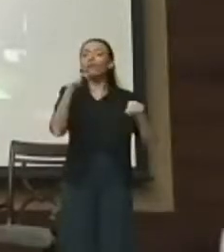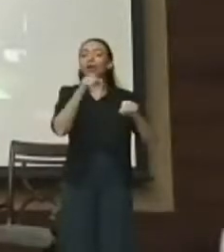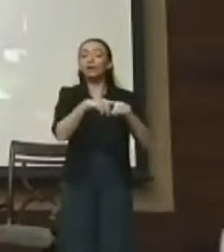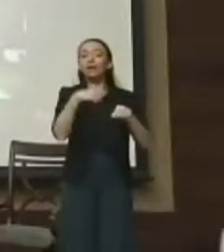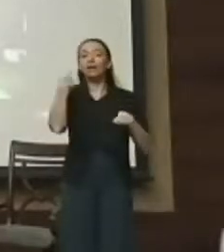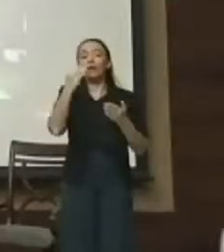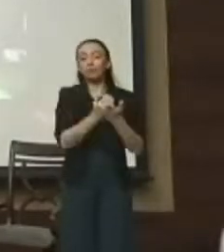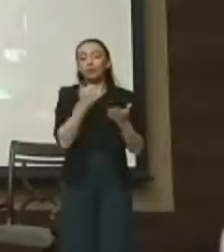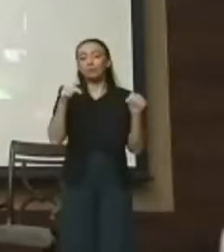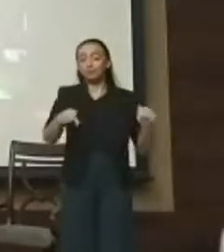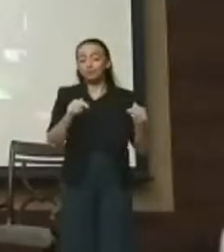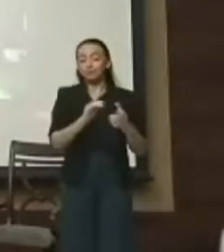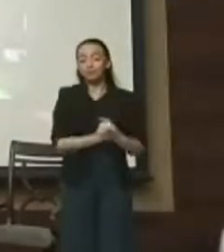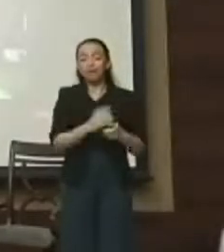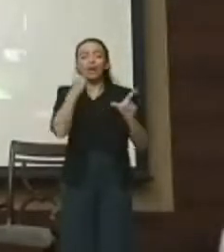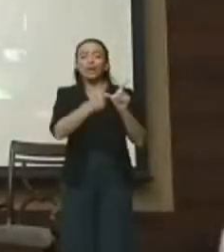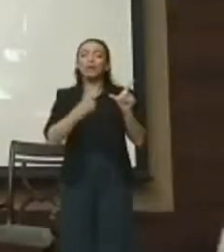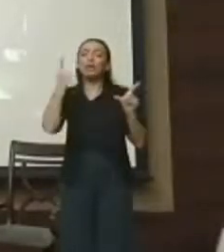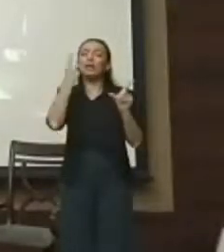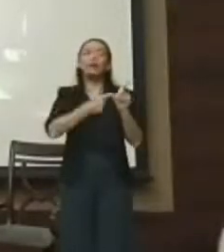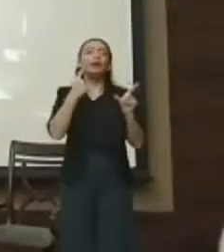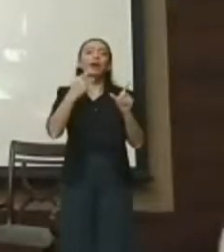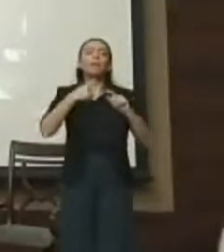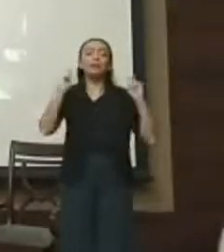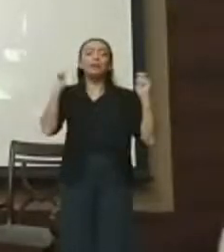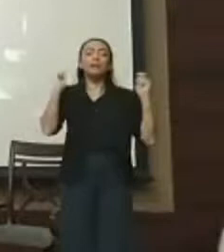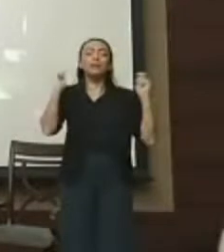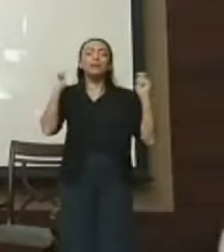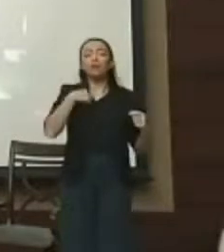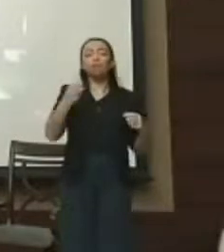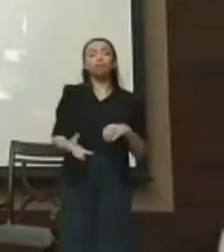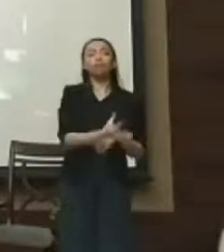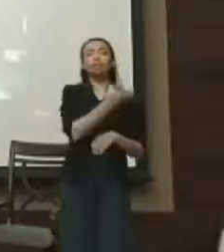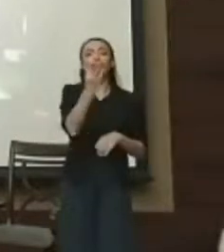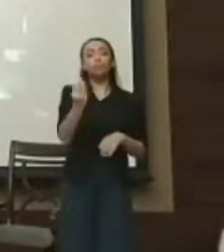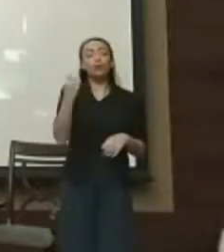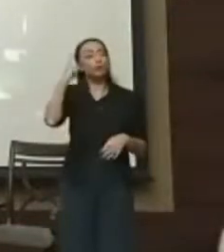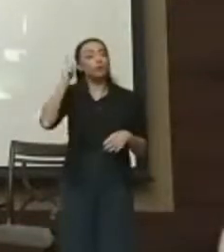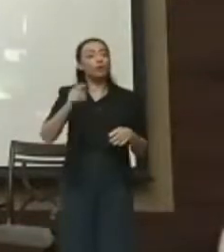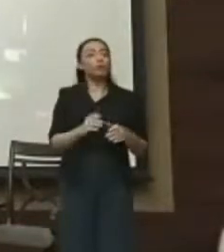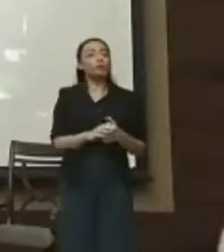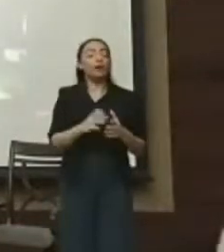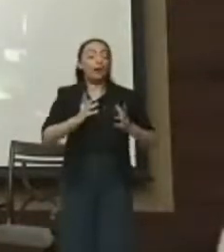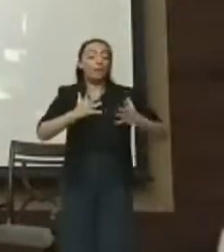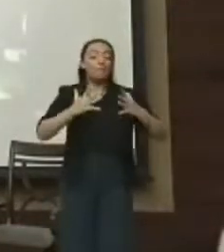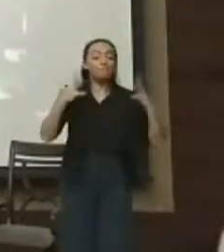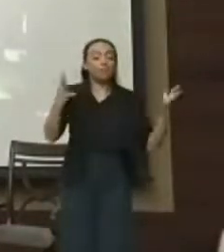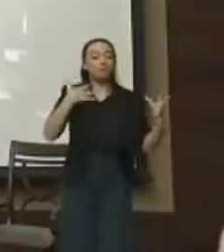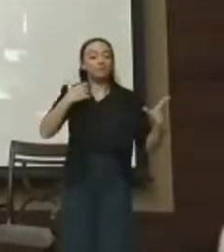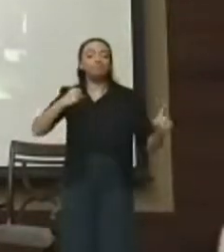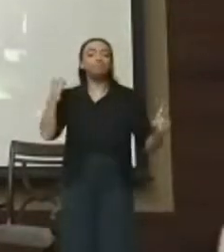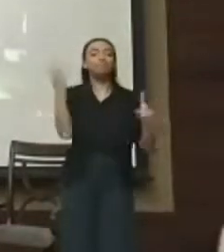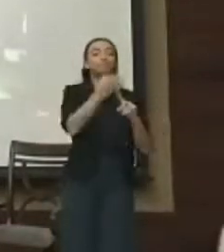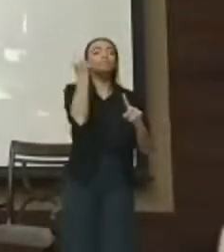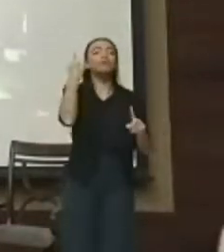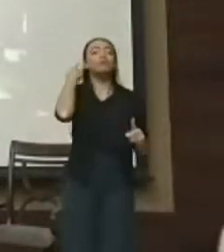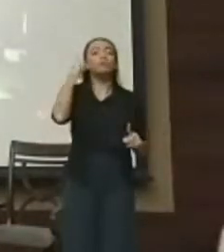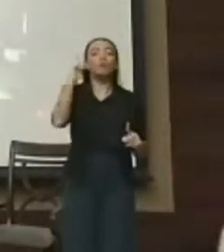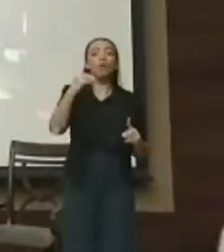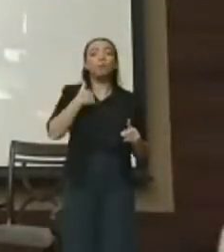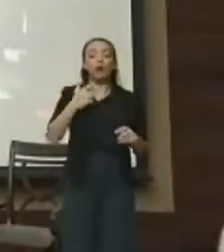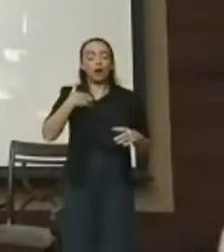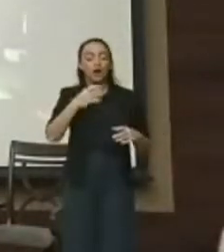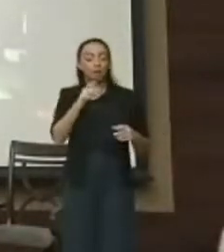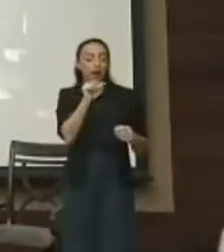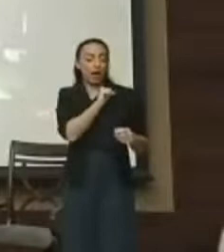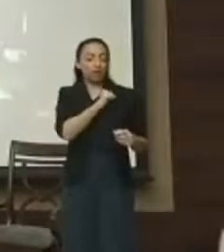So each year on this day, we celebrate the great determination and the very